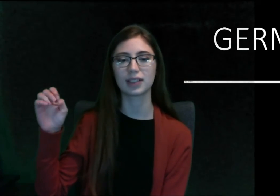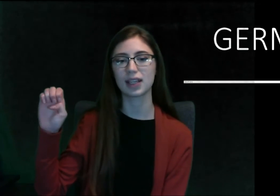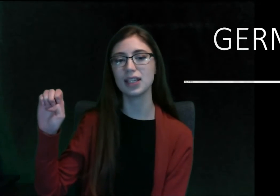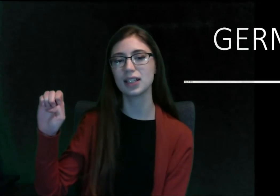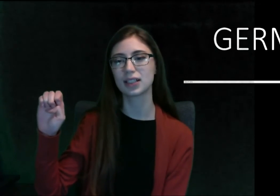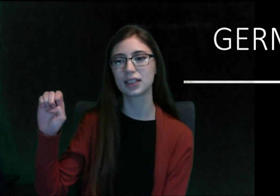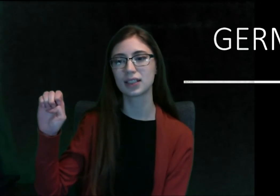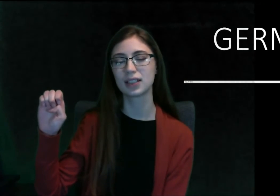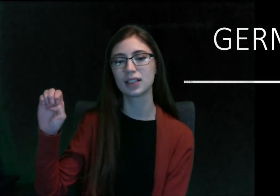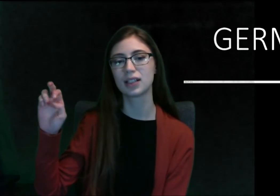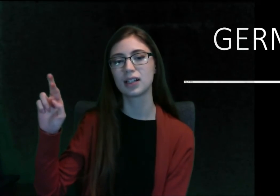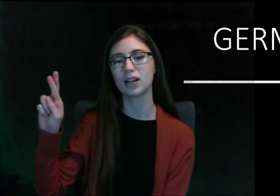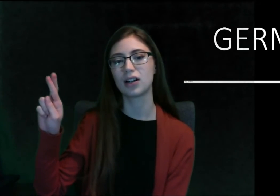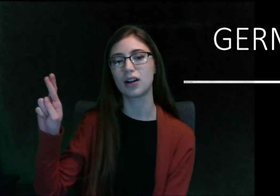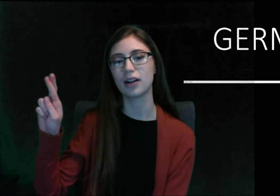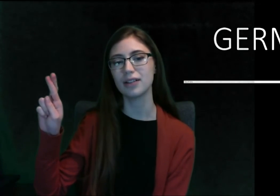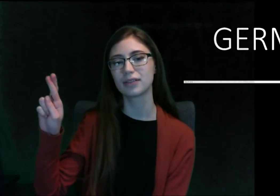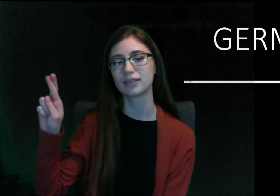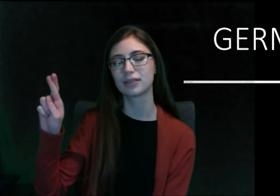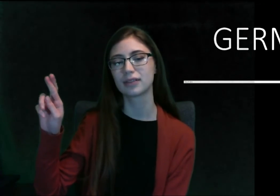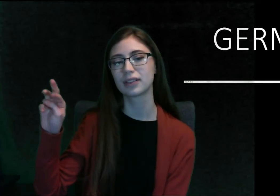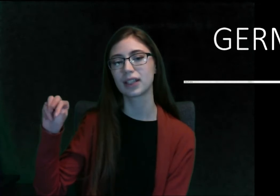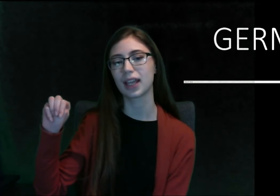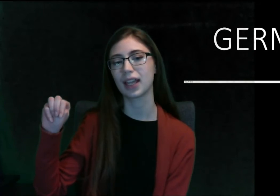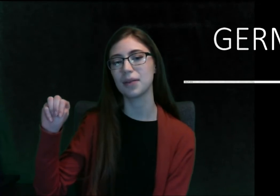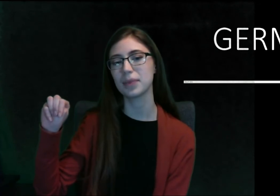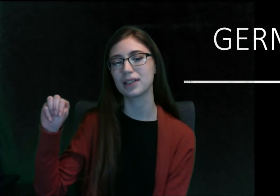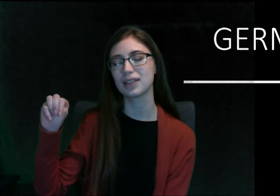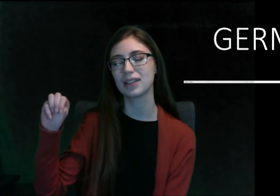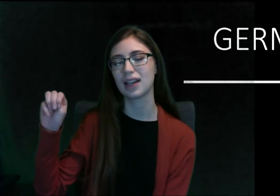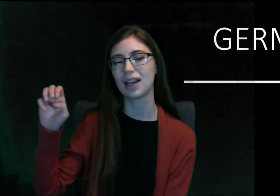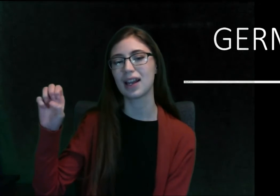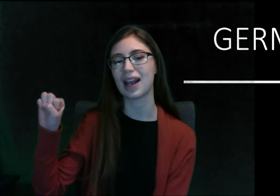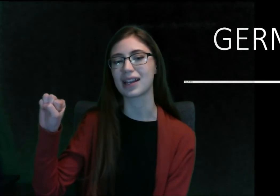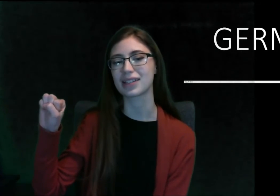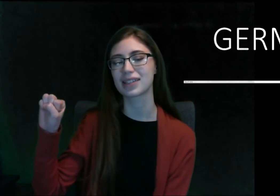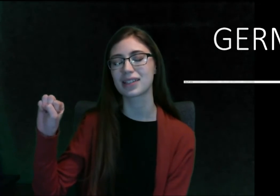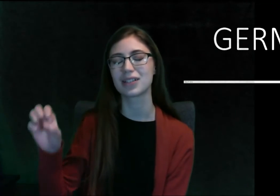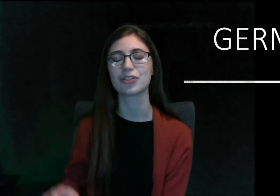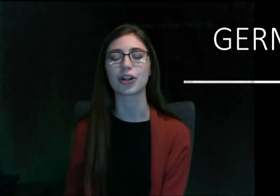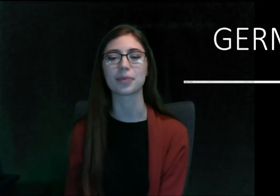E, R, M, S, germs.